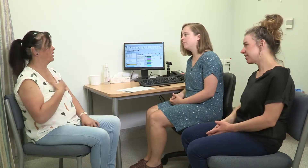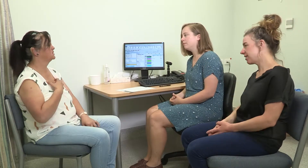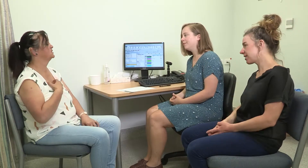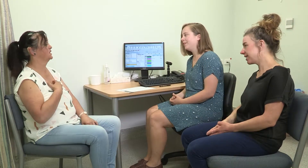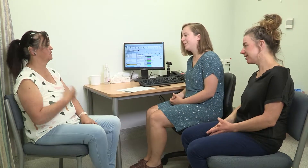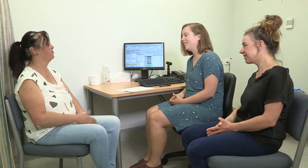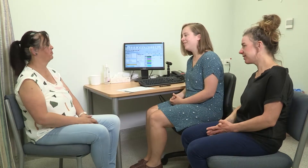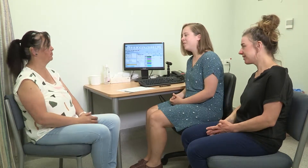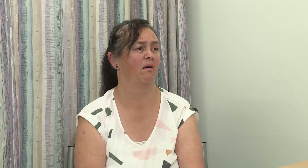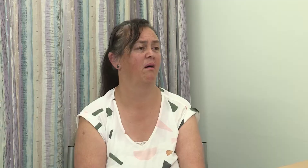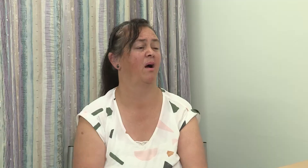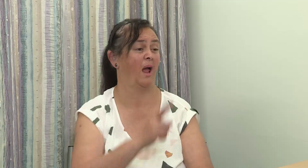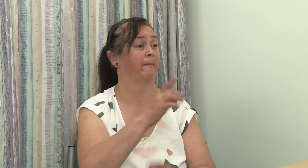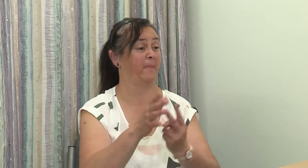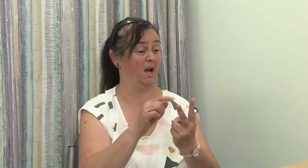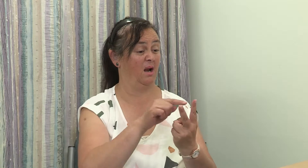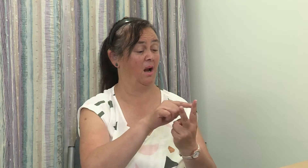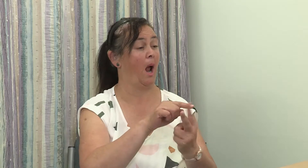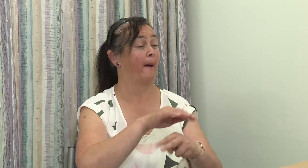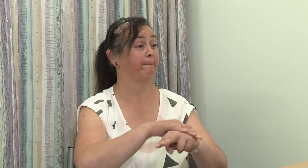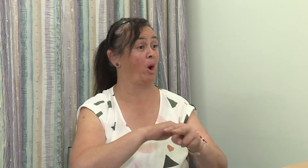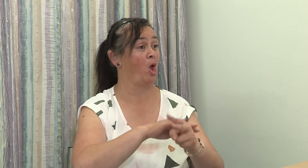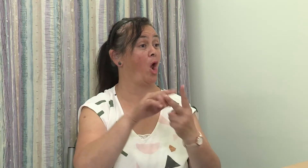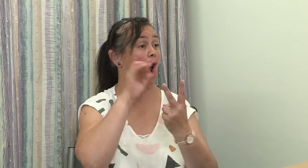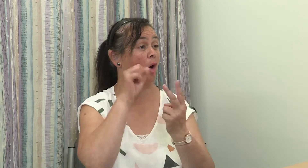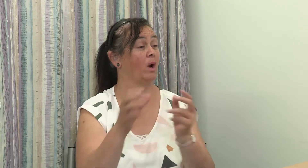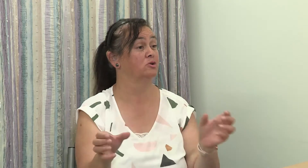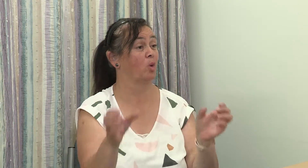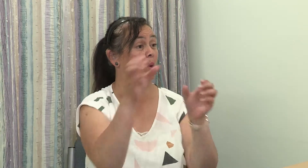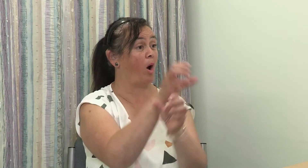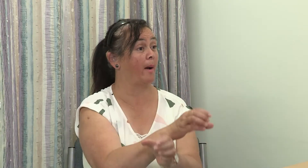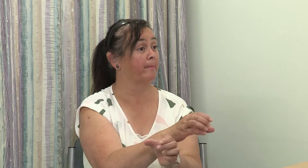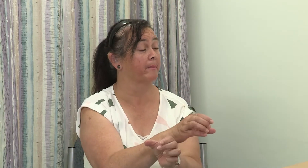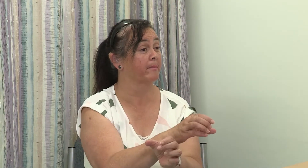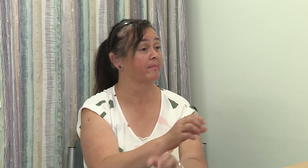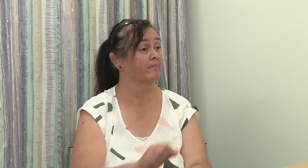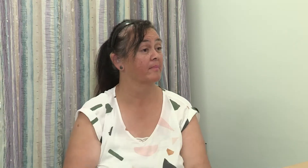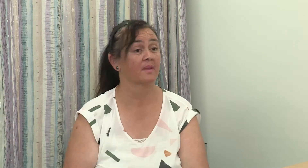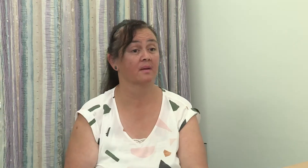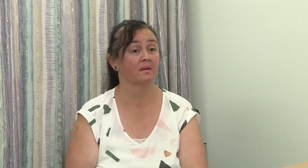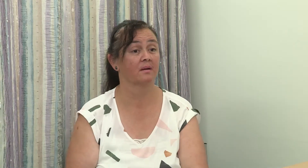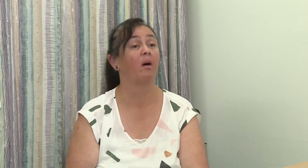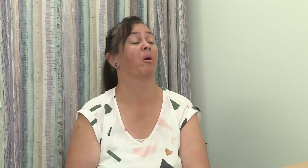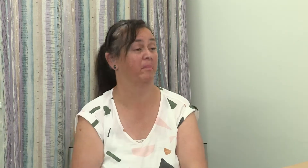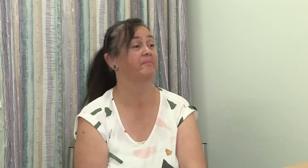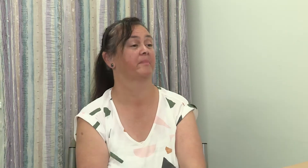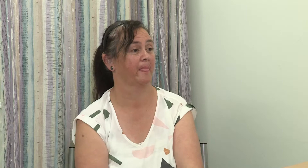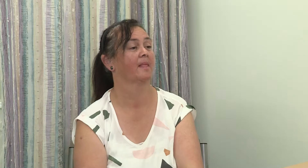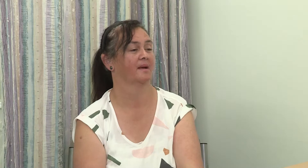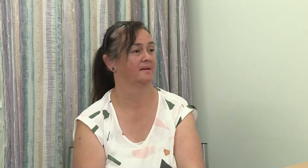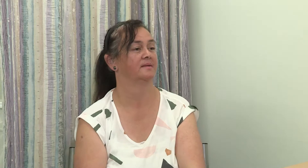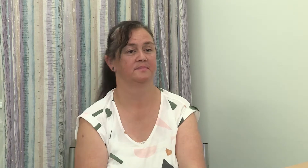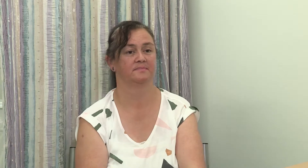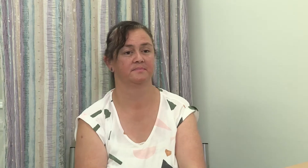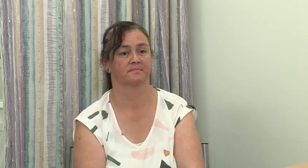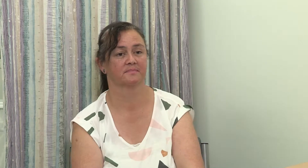Ah, okay. Okay. So does that mean the blue and the orange should be swapped around? Yeah. I'd like you to take the orange